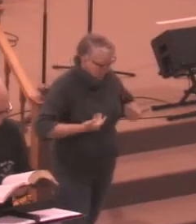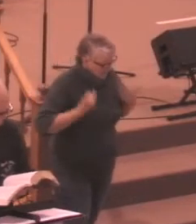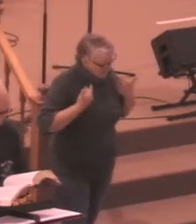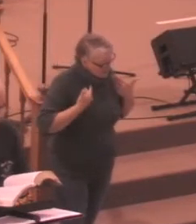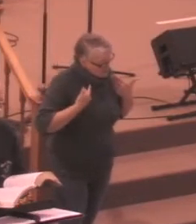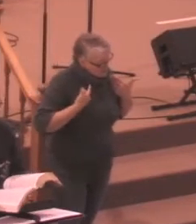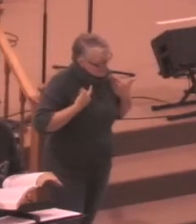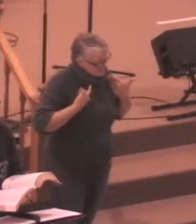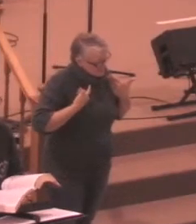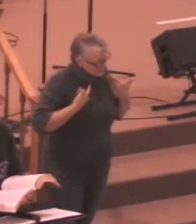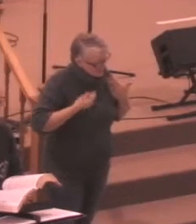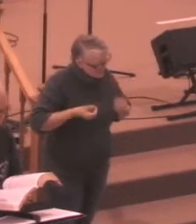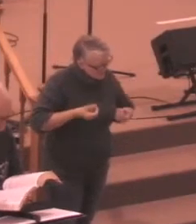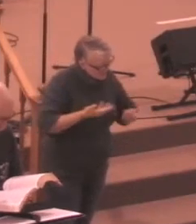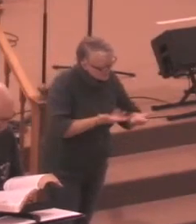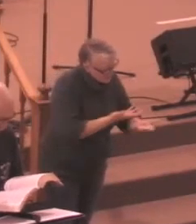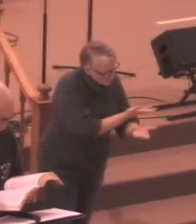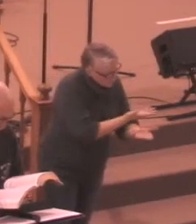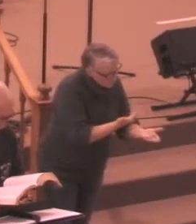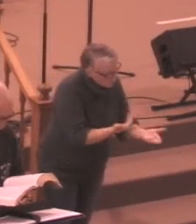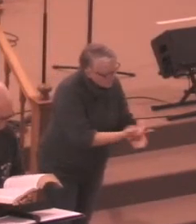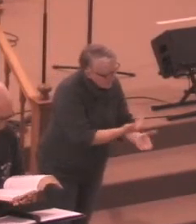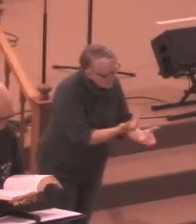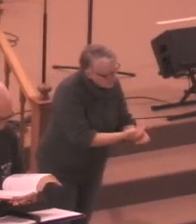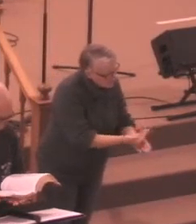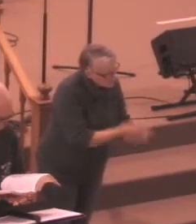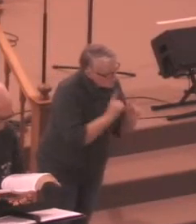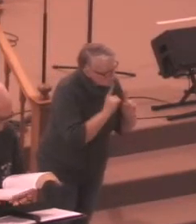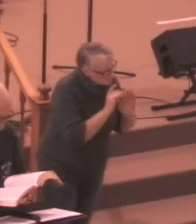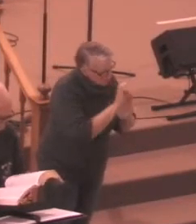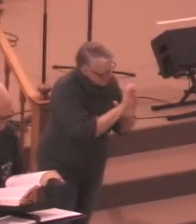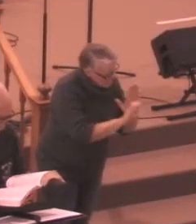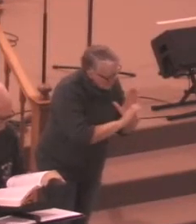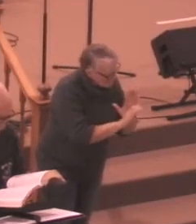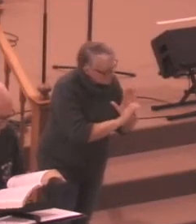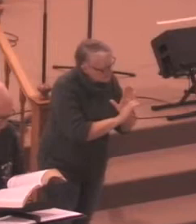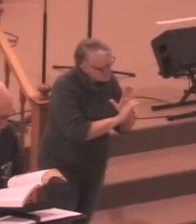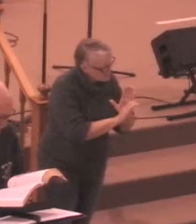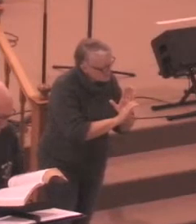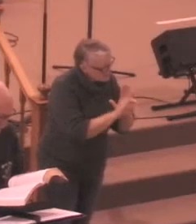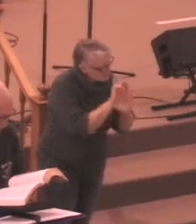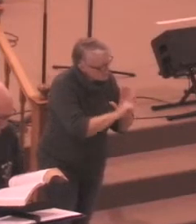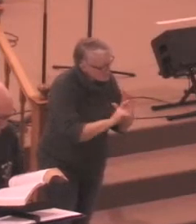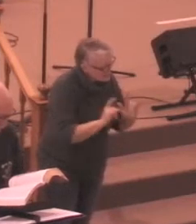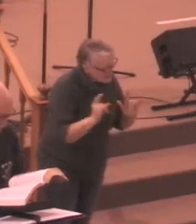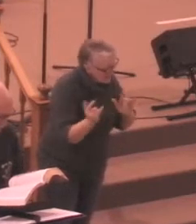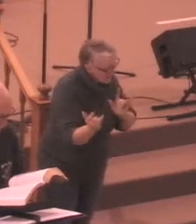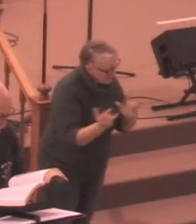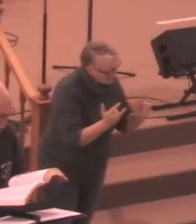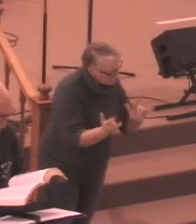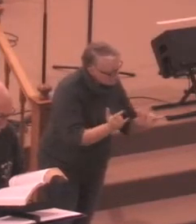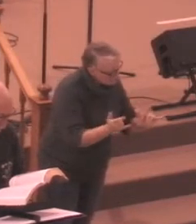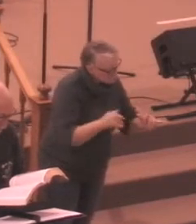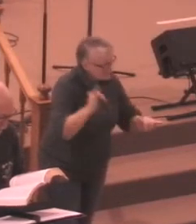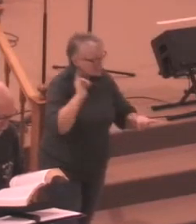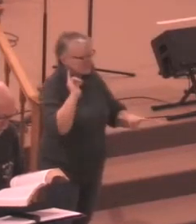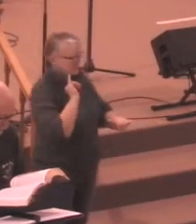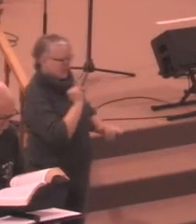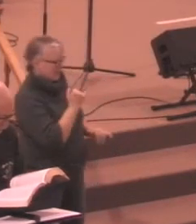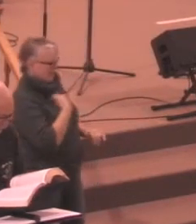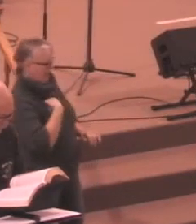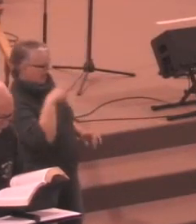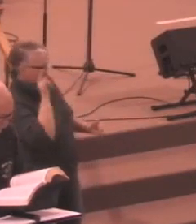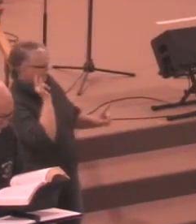you a new commandment, that you love one another. Just as I have loved you, so you